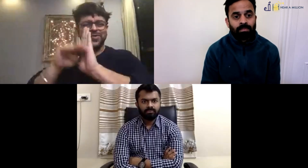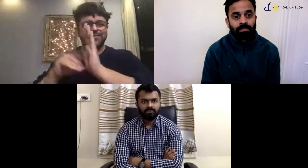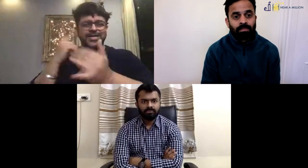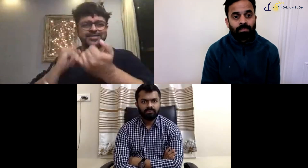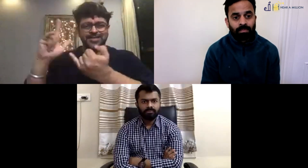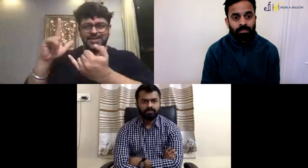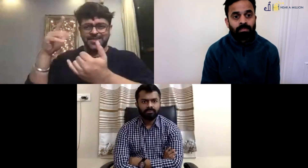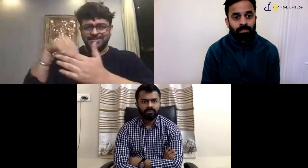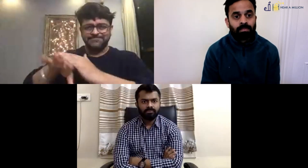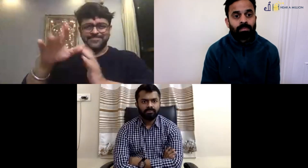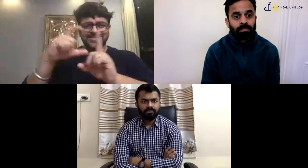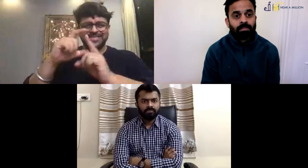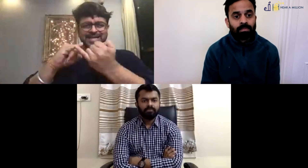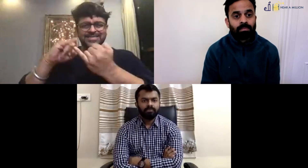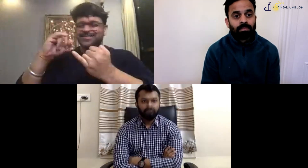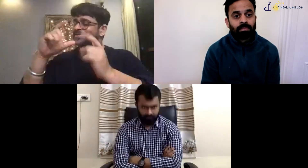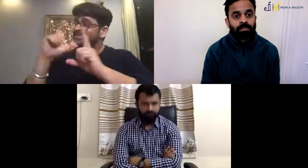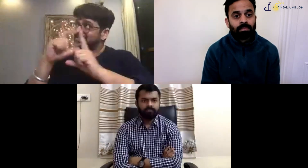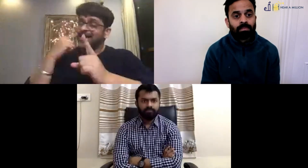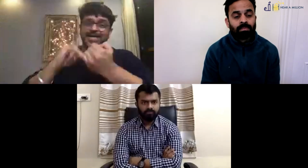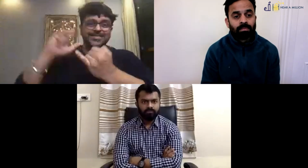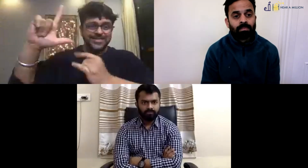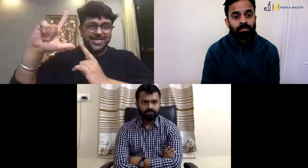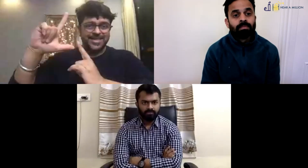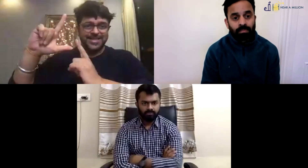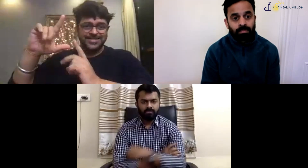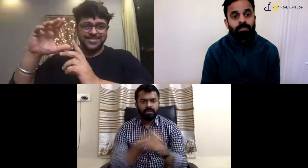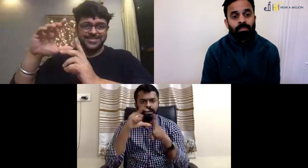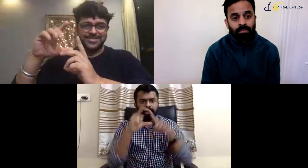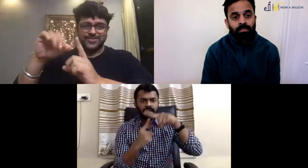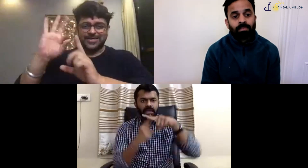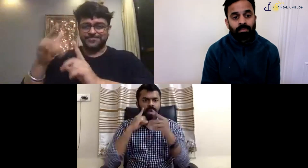there are 2 years diploma courses in ISL. It's